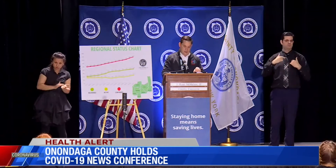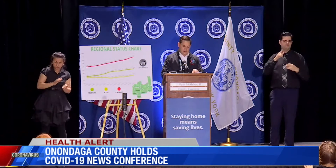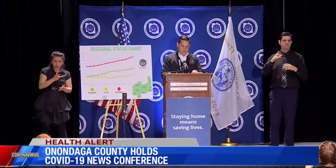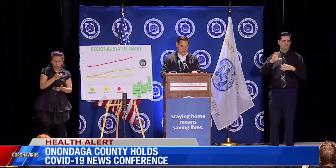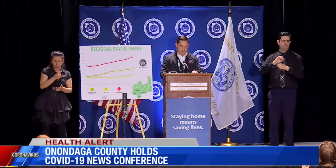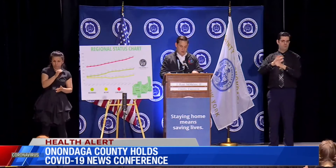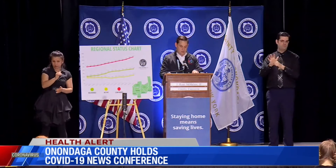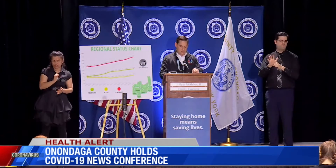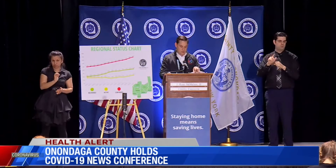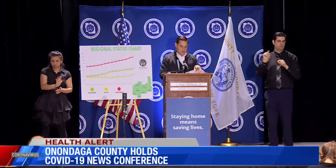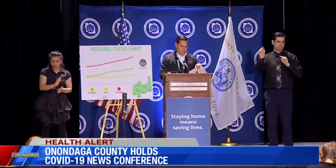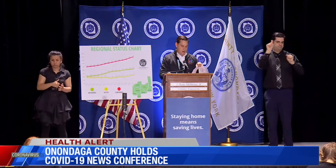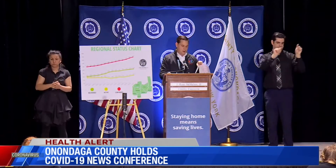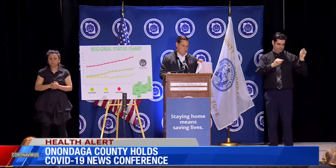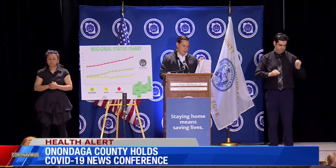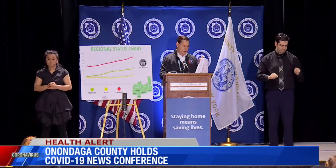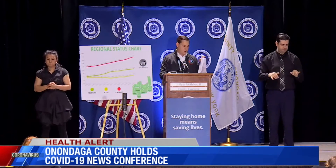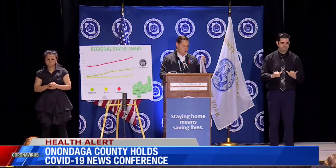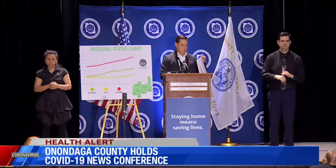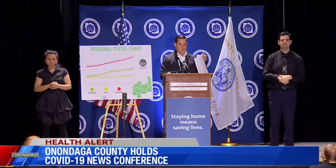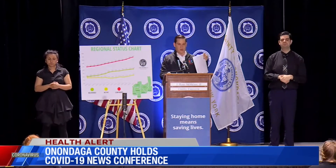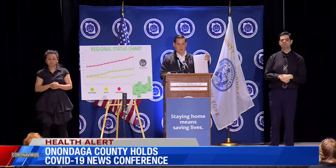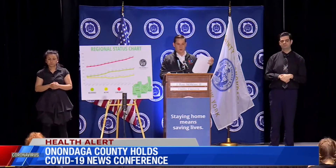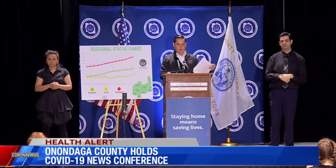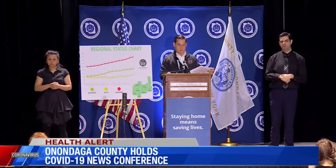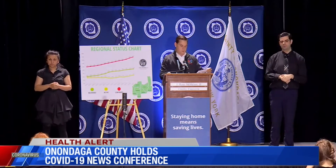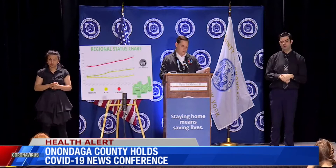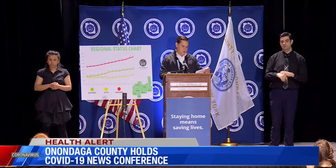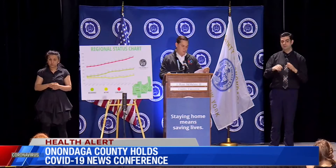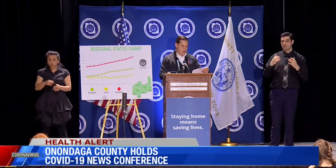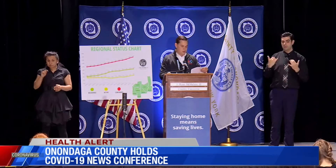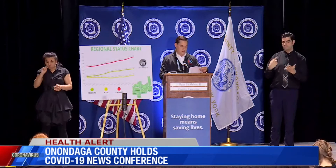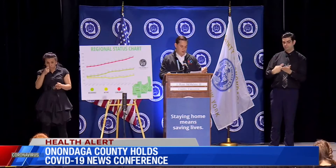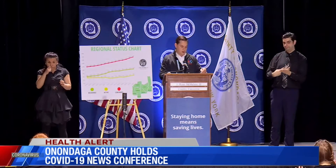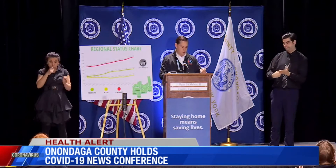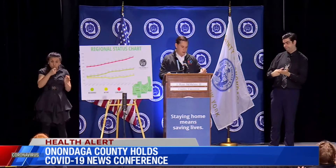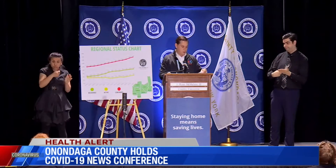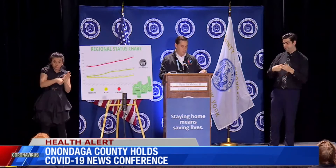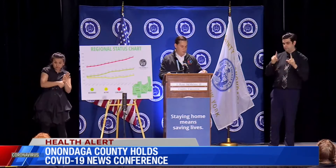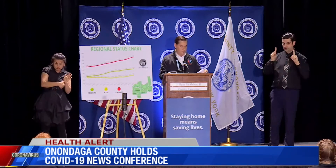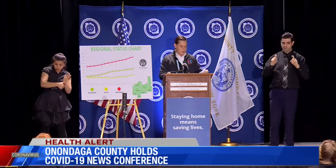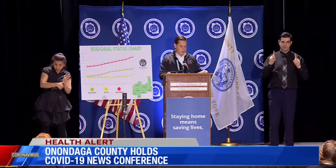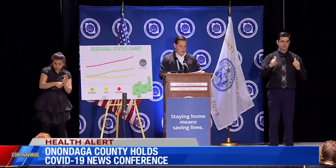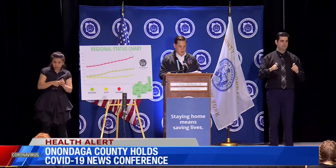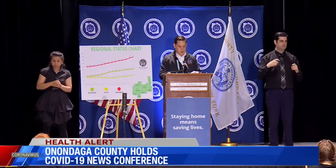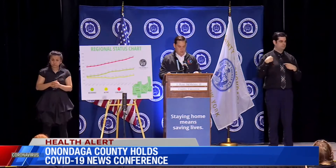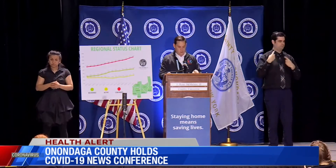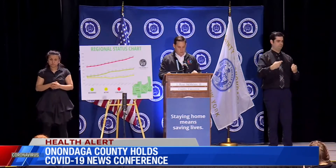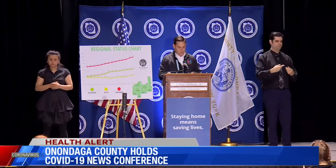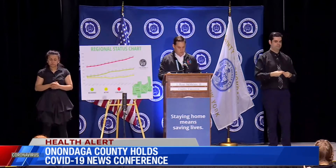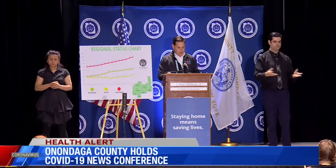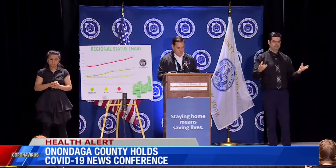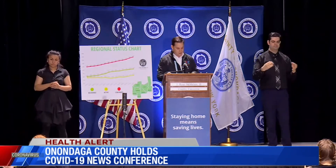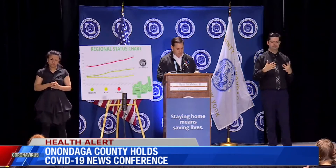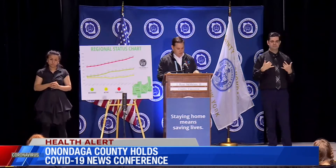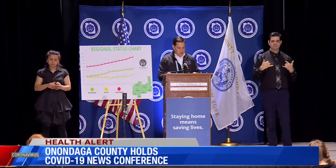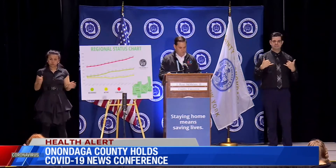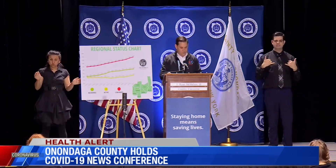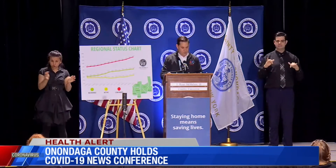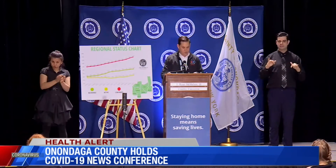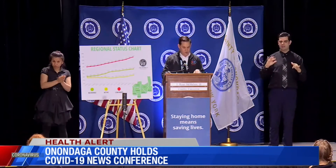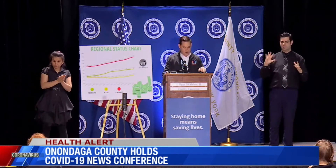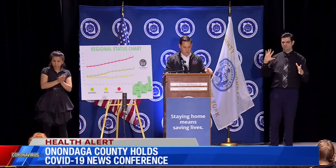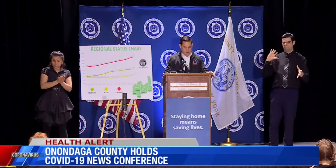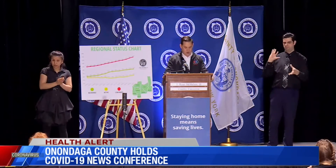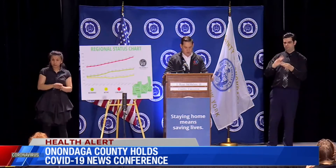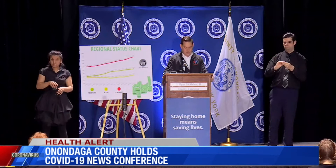Testing, we got some better data, so we'll share it with you. There's still a margin of error in here, but we got enough